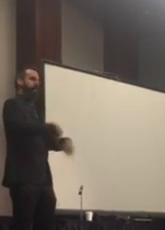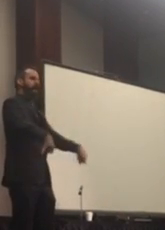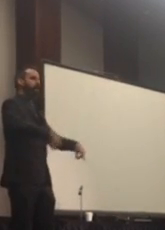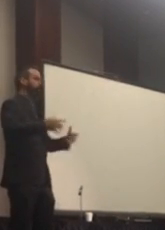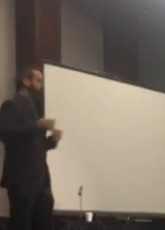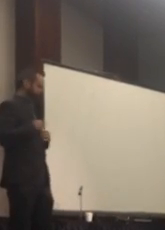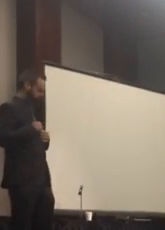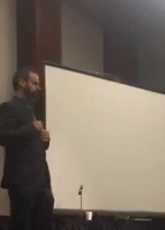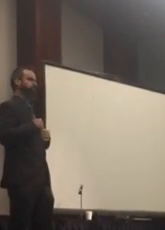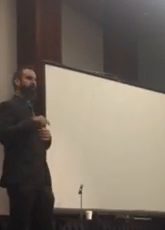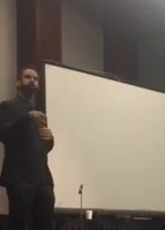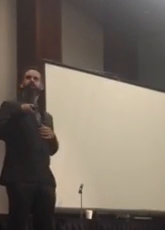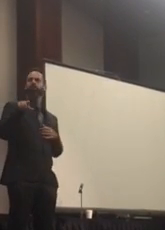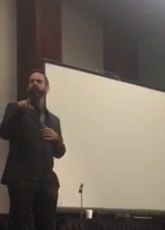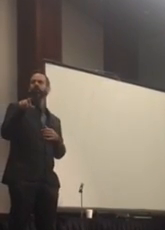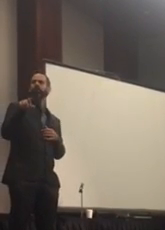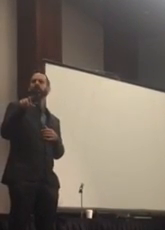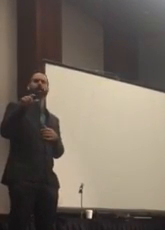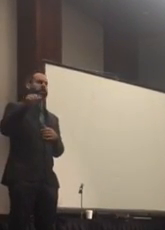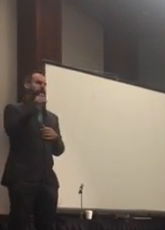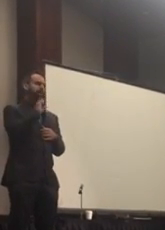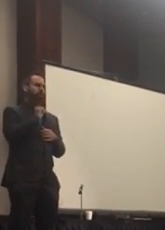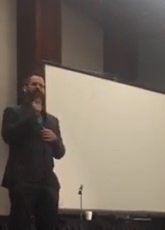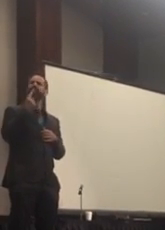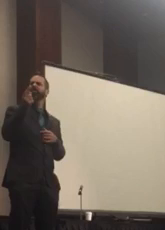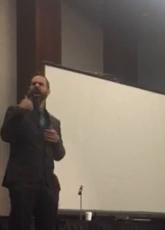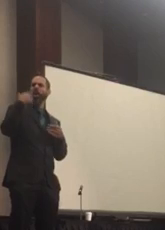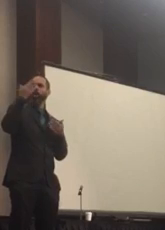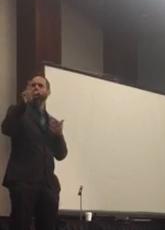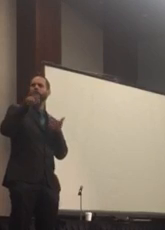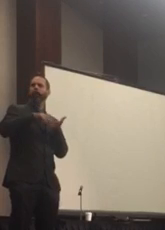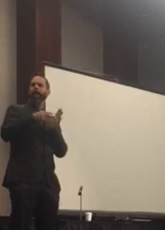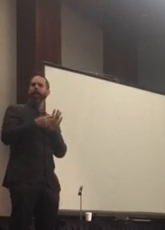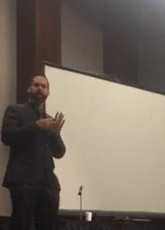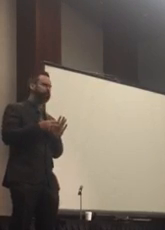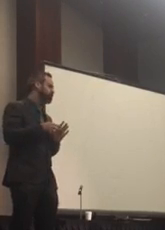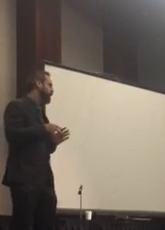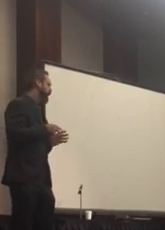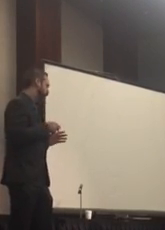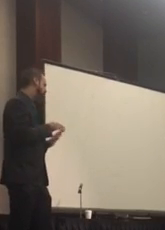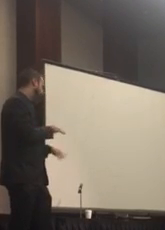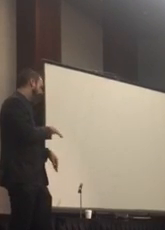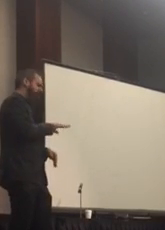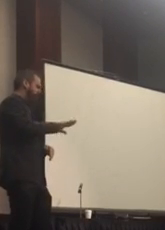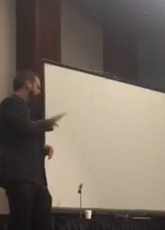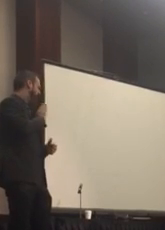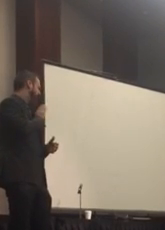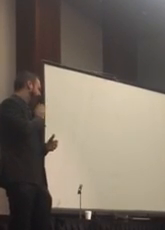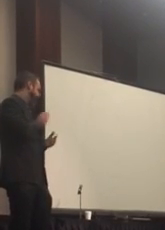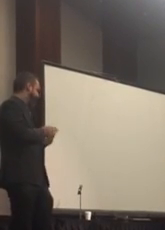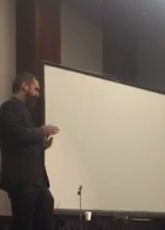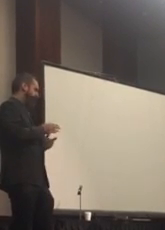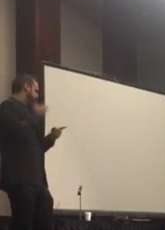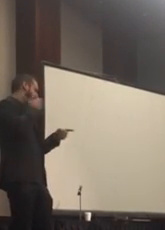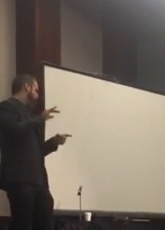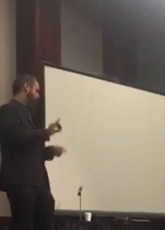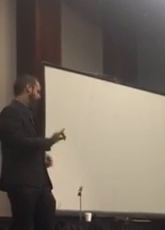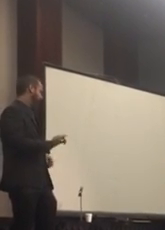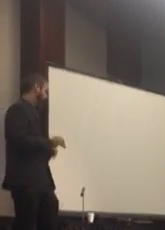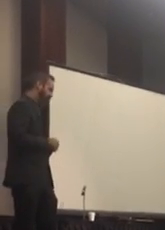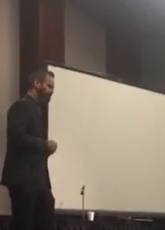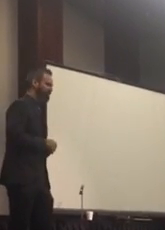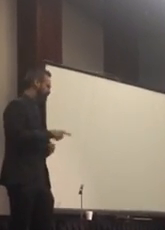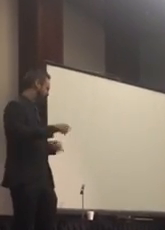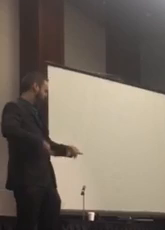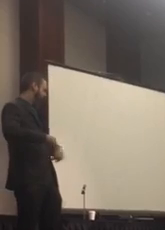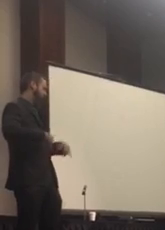So the 10-year-old says, "No, I don't know what that means." And I said, "Yeah, neither does your sister. She's just showing off." But it was a good guess. For